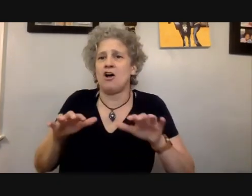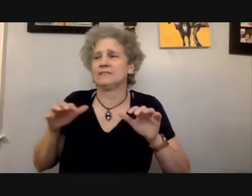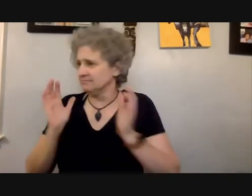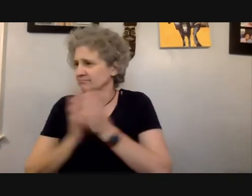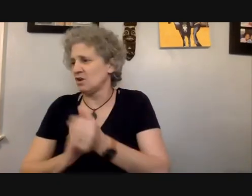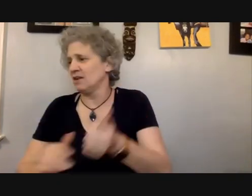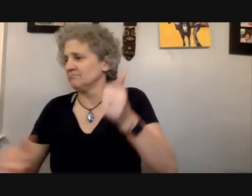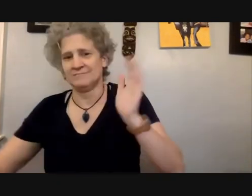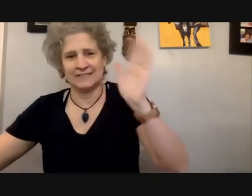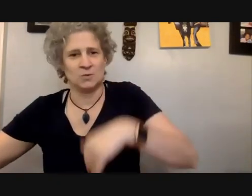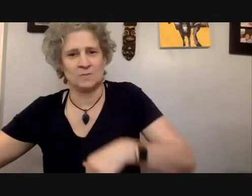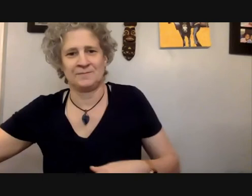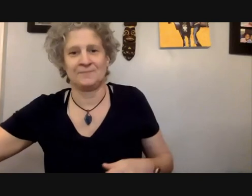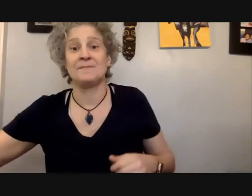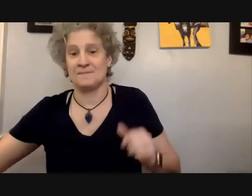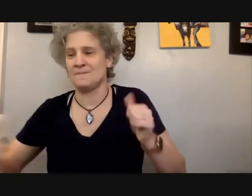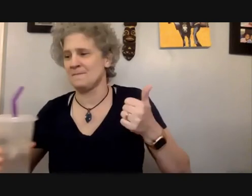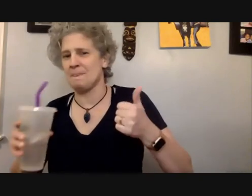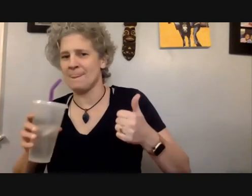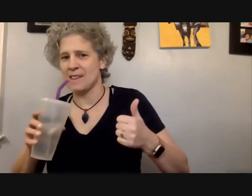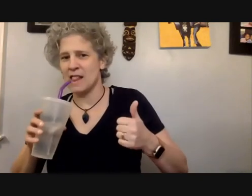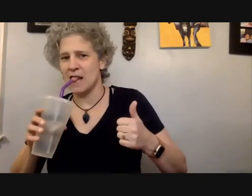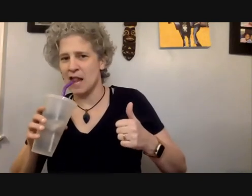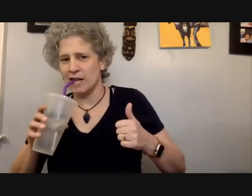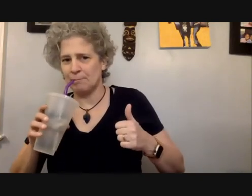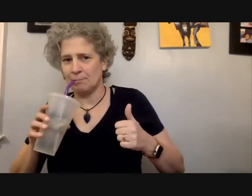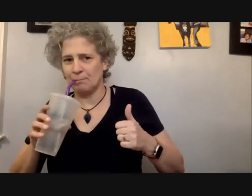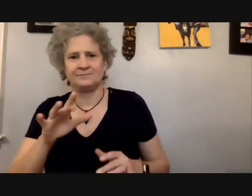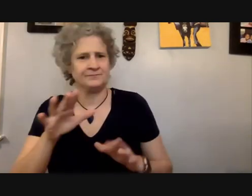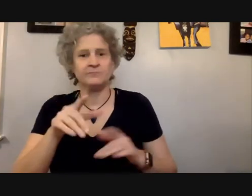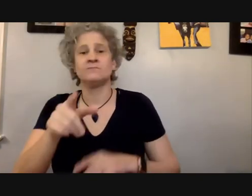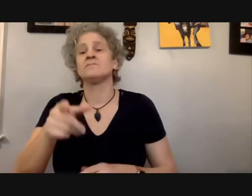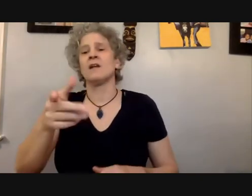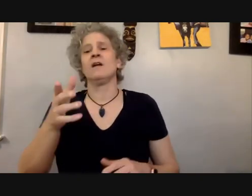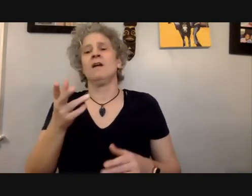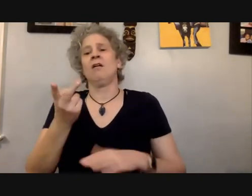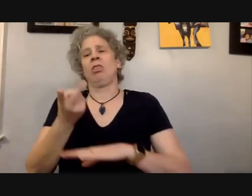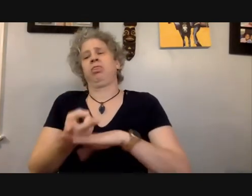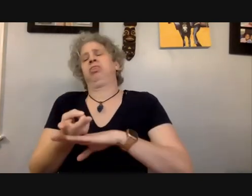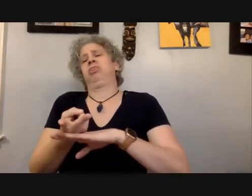Seeing nothing, quiet audience. All right, next slide.